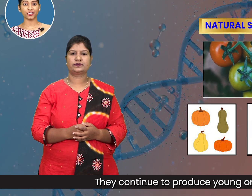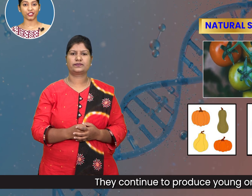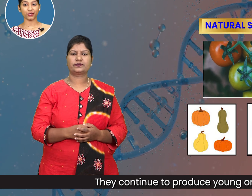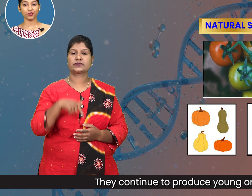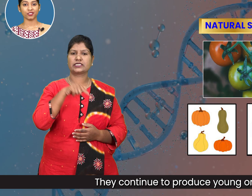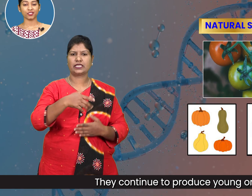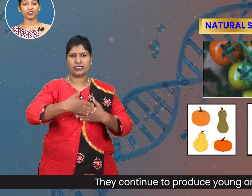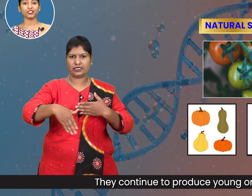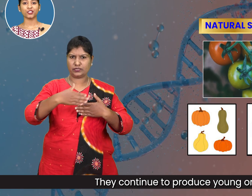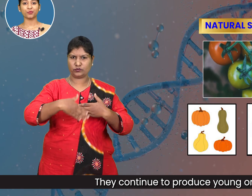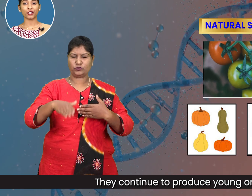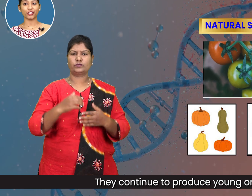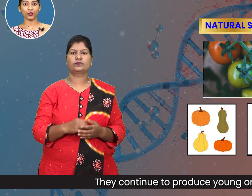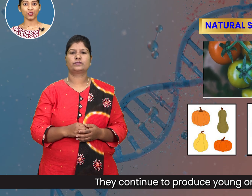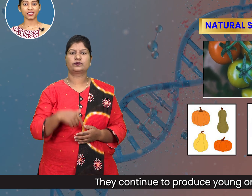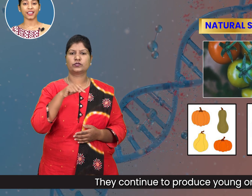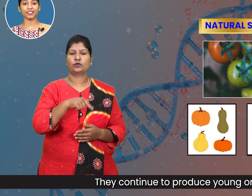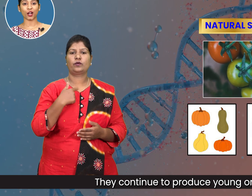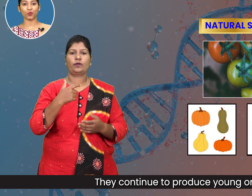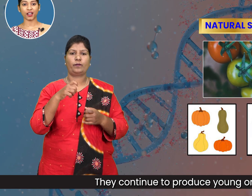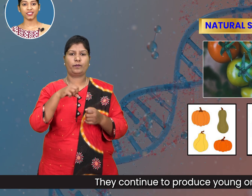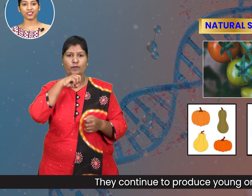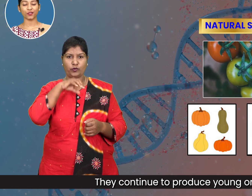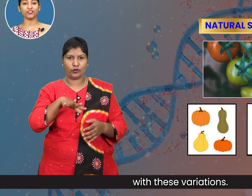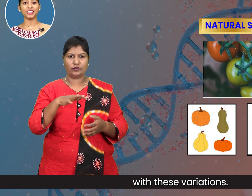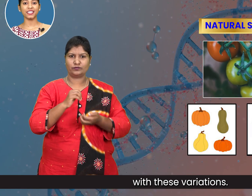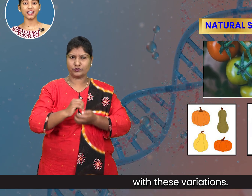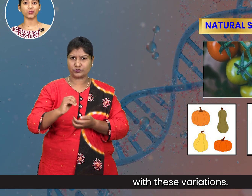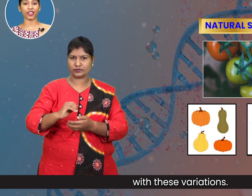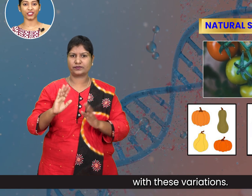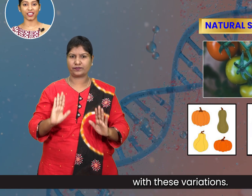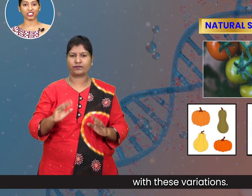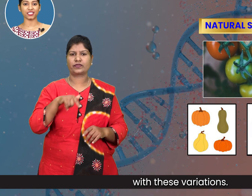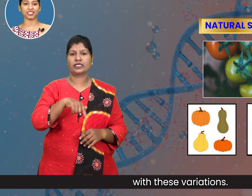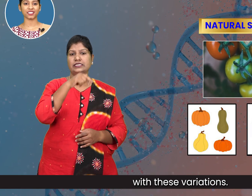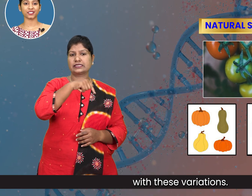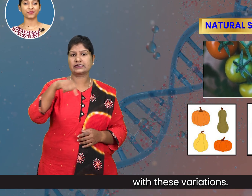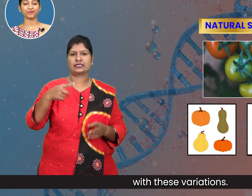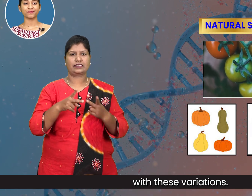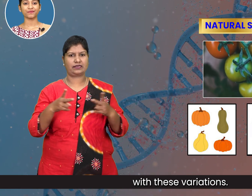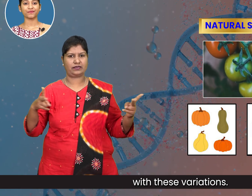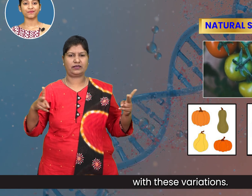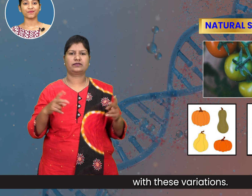They continue to produce young ones with these variations.